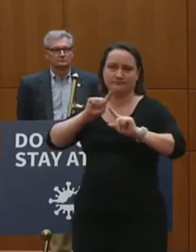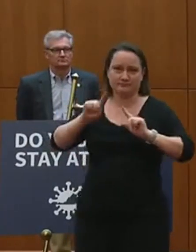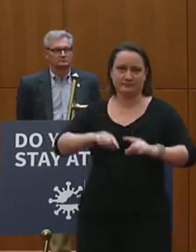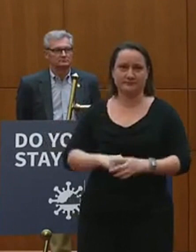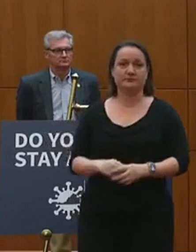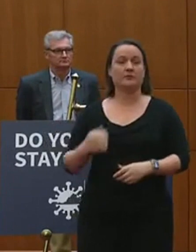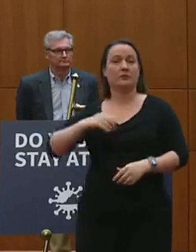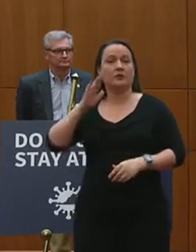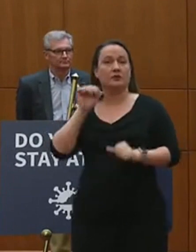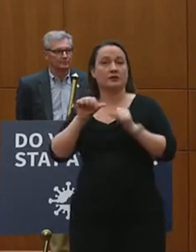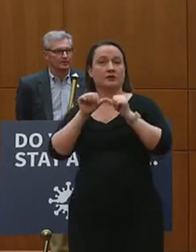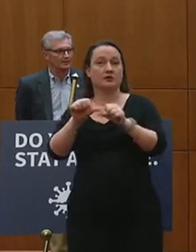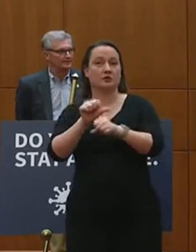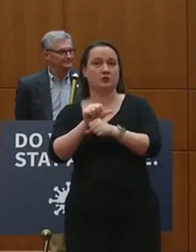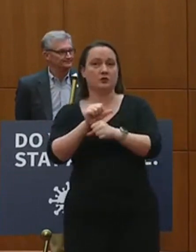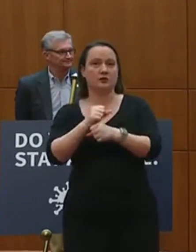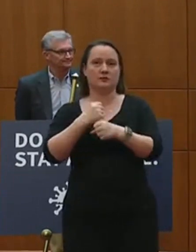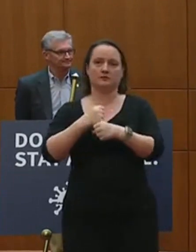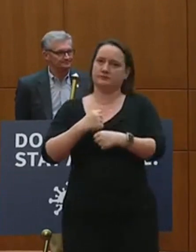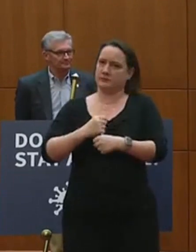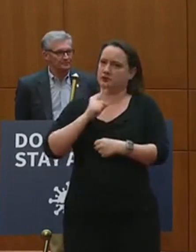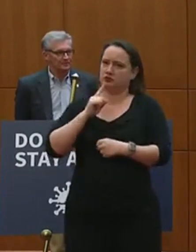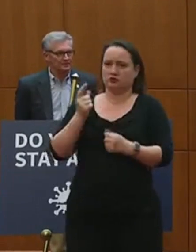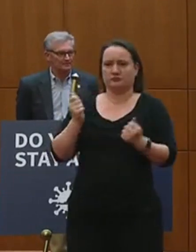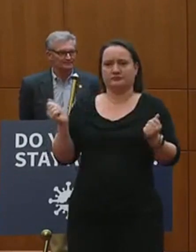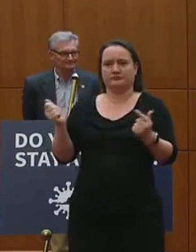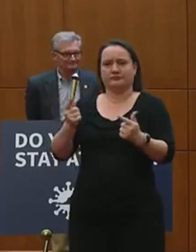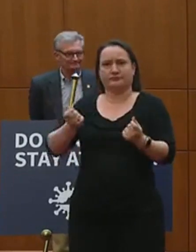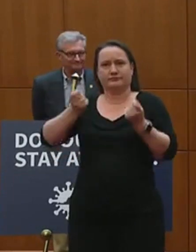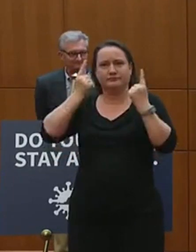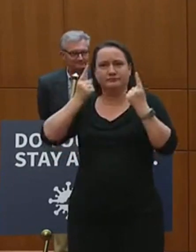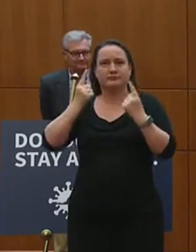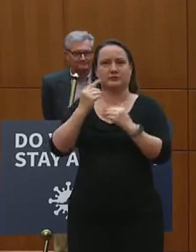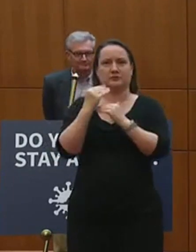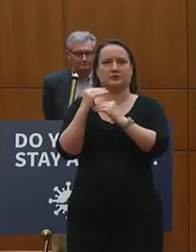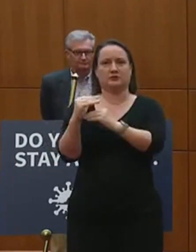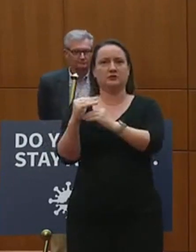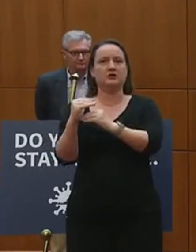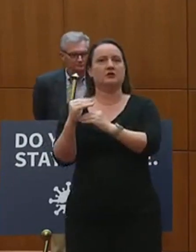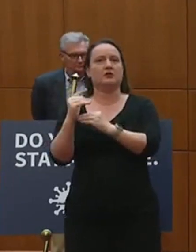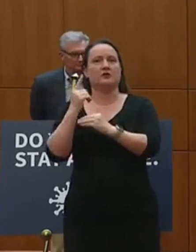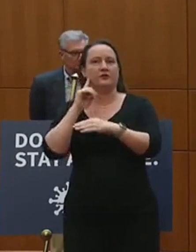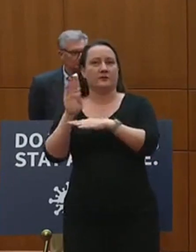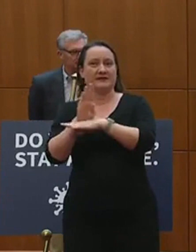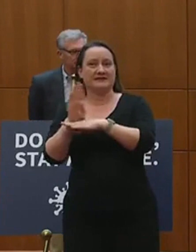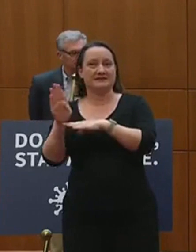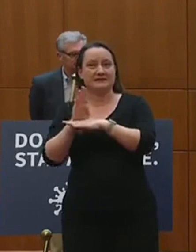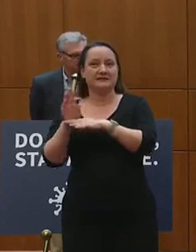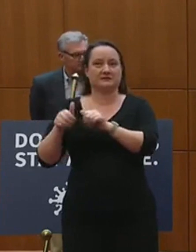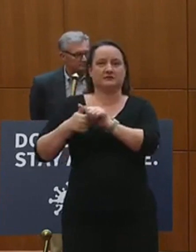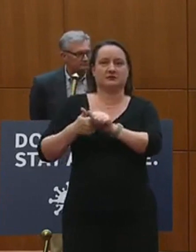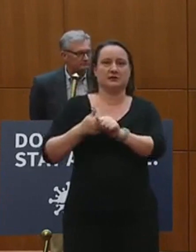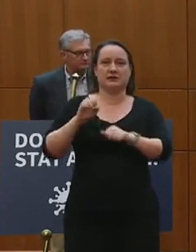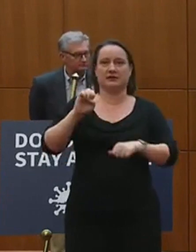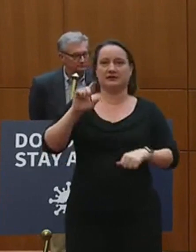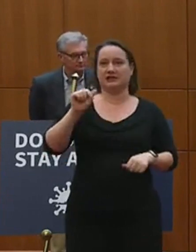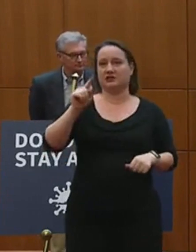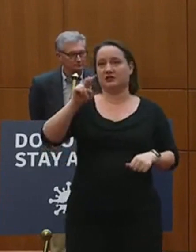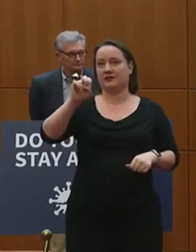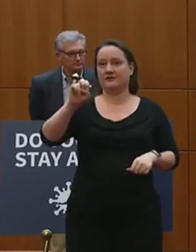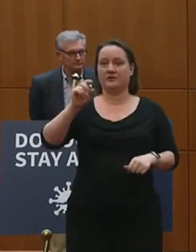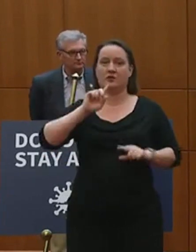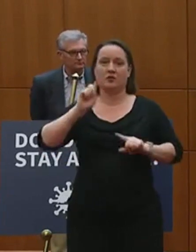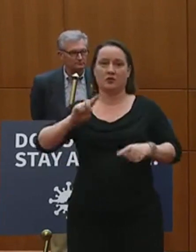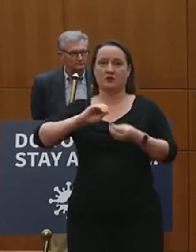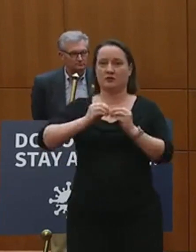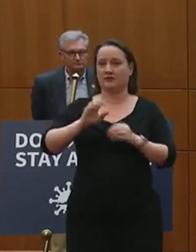make sure that everyone understands the restrictions placed on businesses under Executive Order 53, as well as the